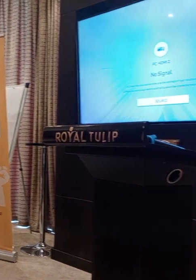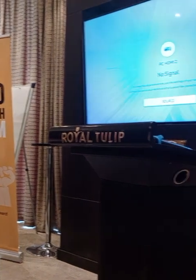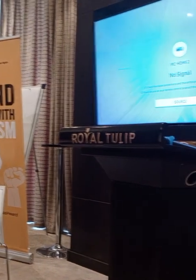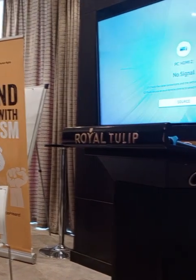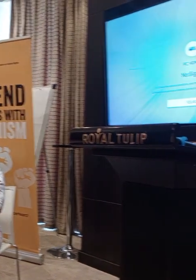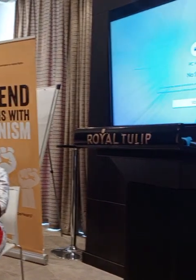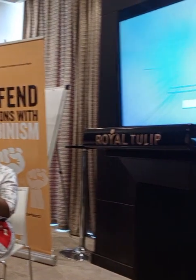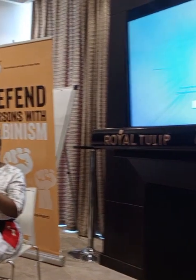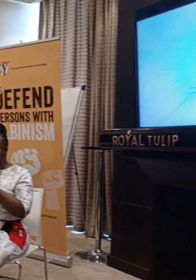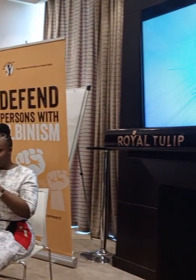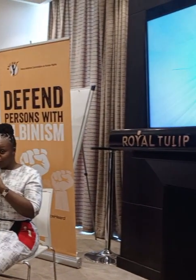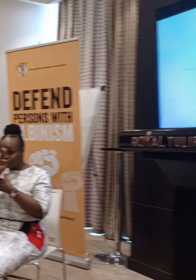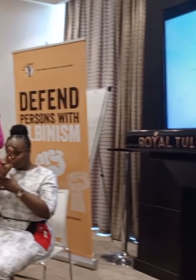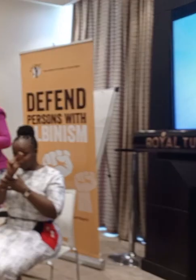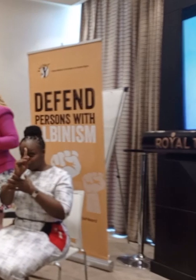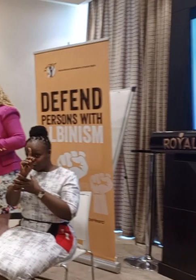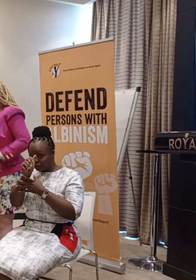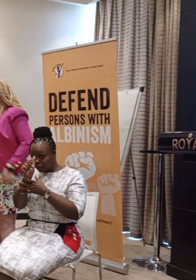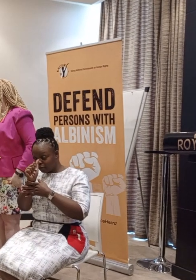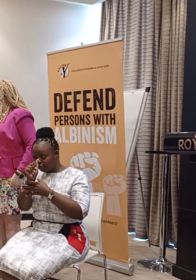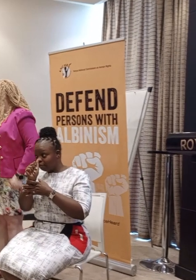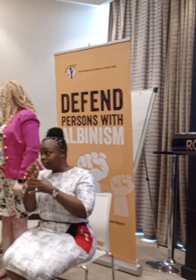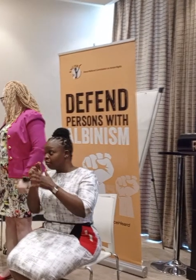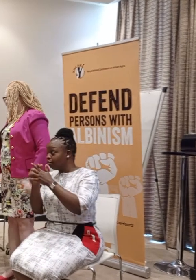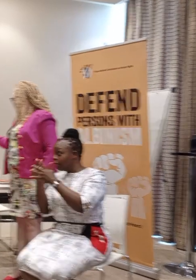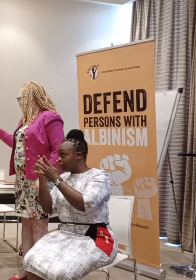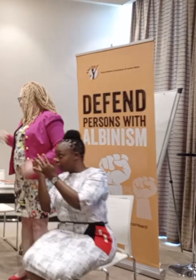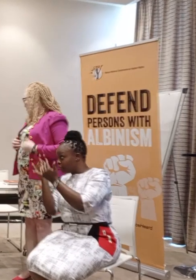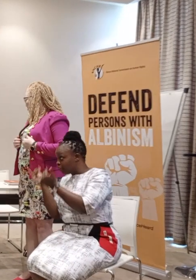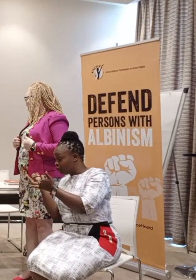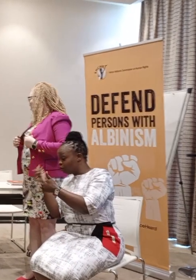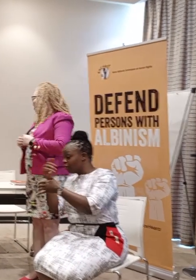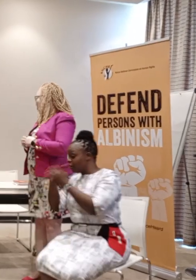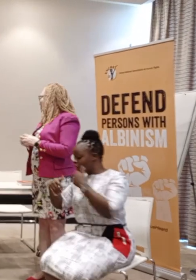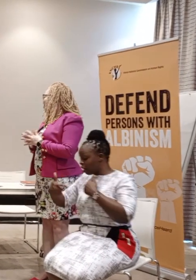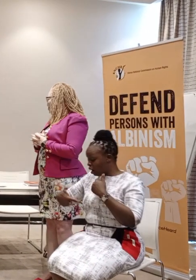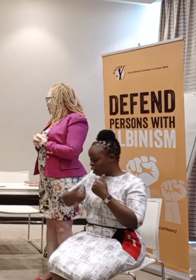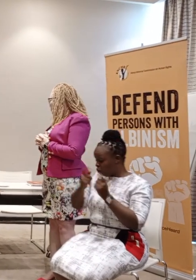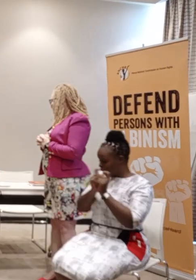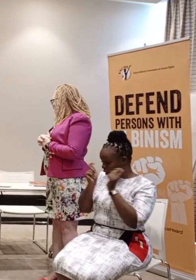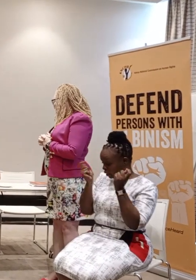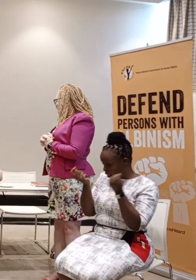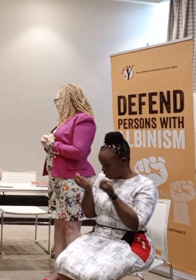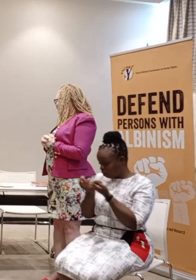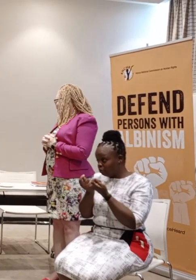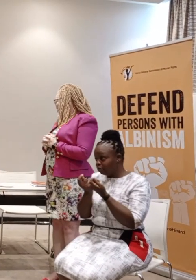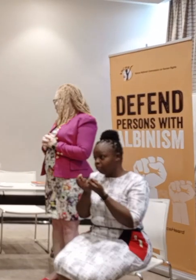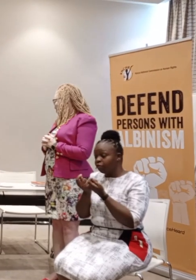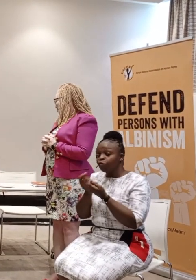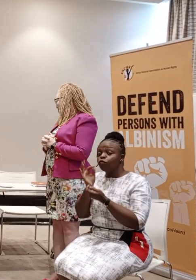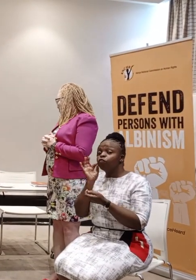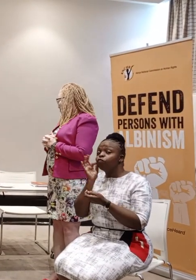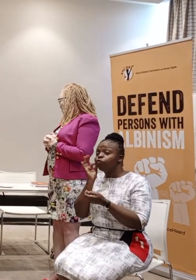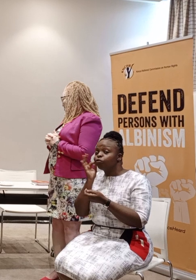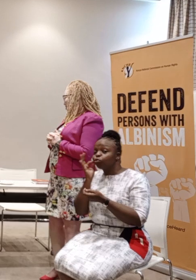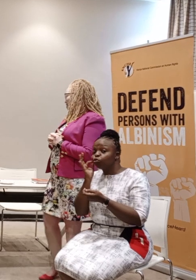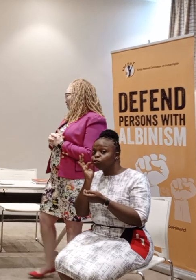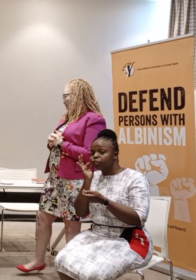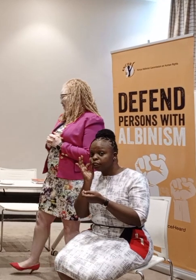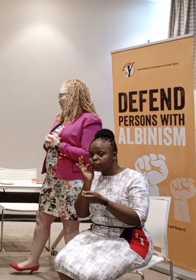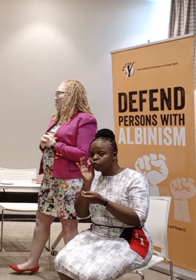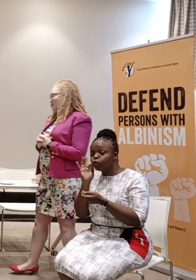Litunda. Litunda. But now in our tribe, it is a fruit. The Yeah, name